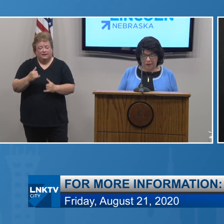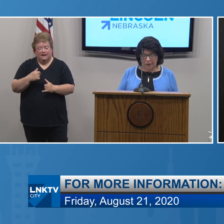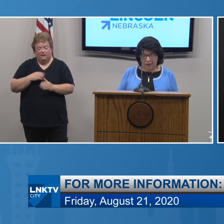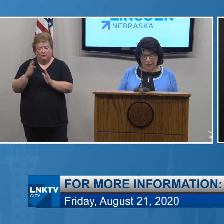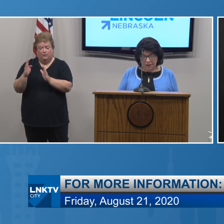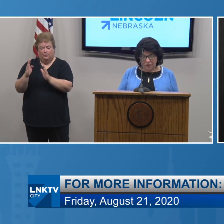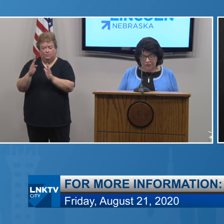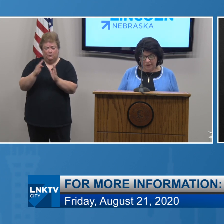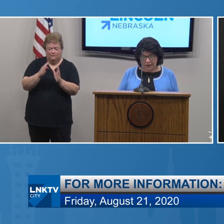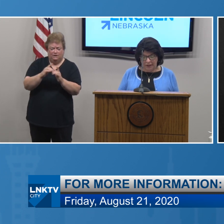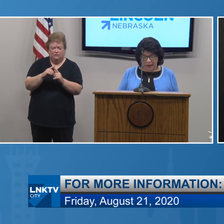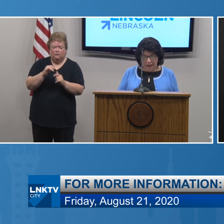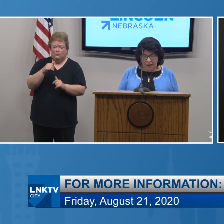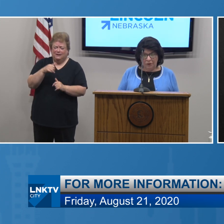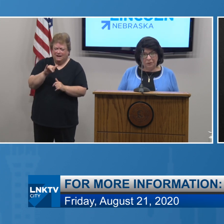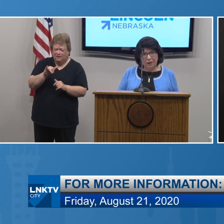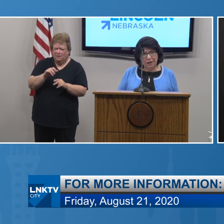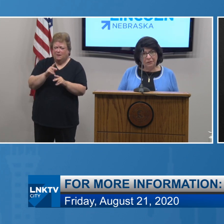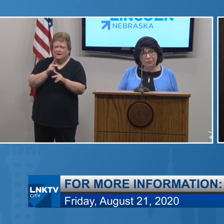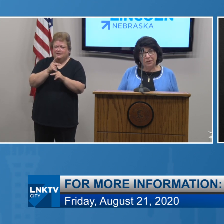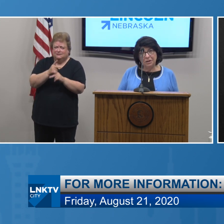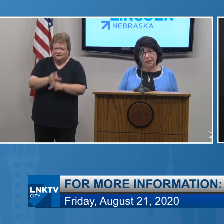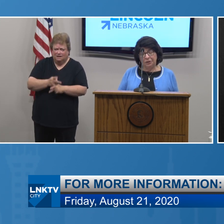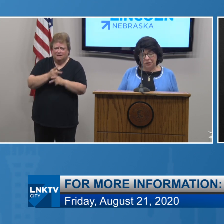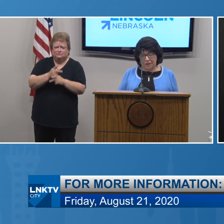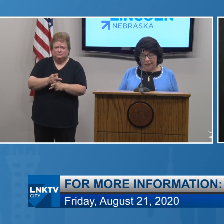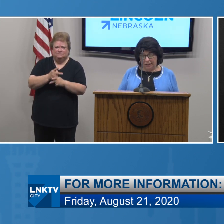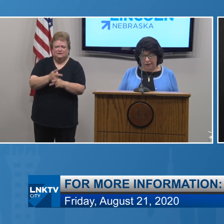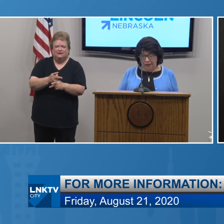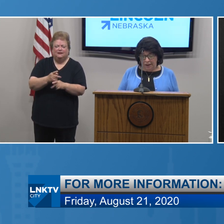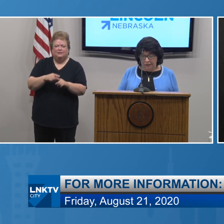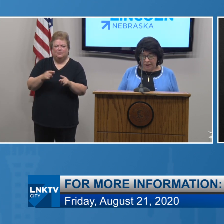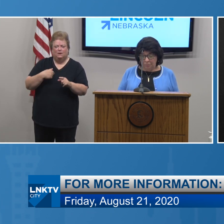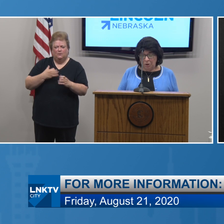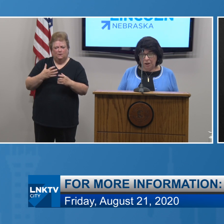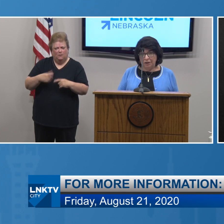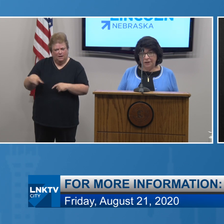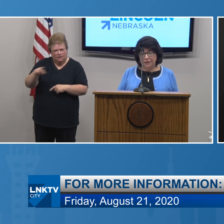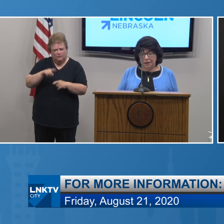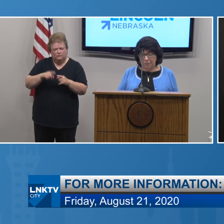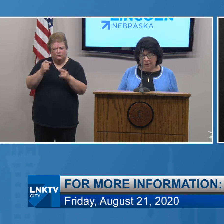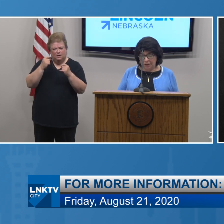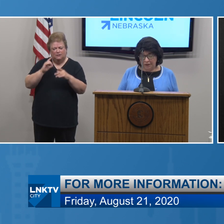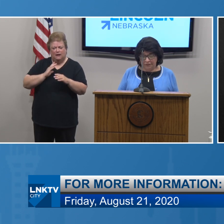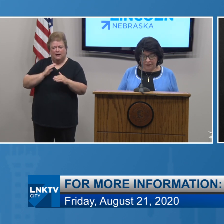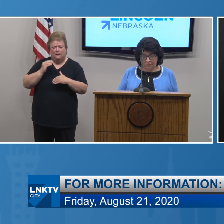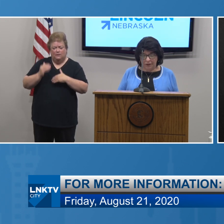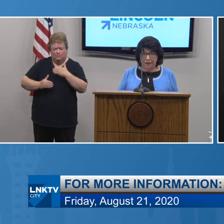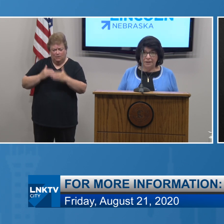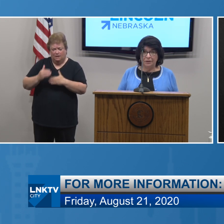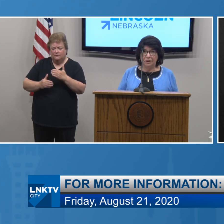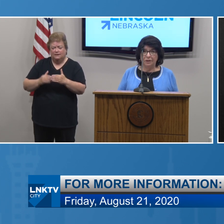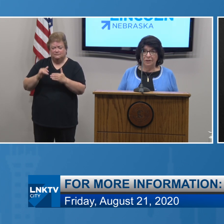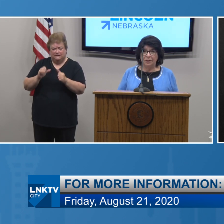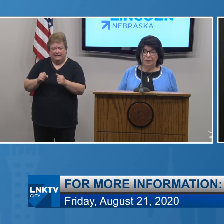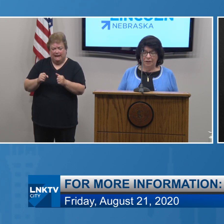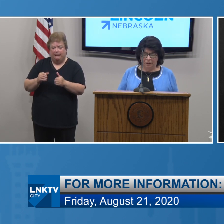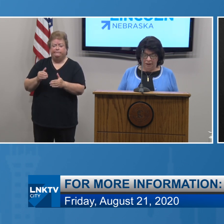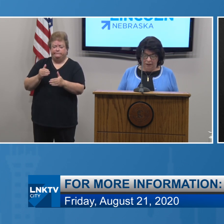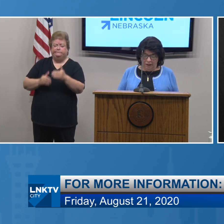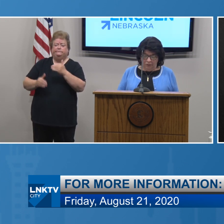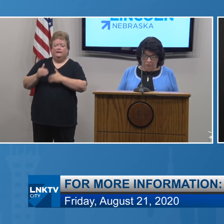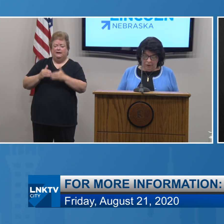yellow cautiously, and we want everyone to understand that our progress can be lost if we let down our